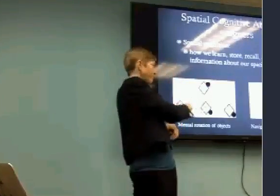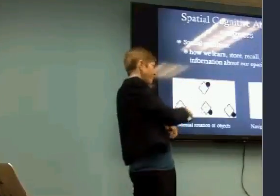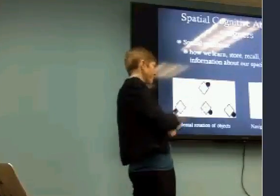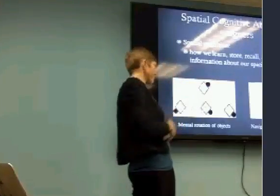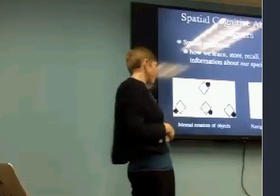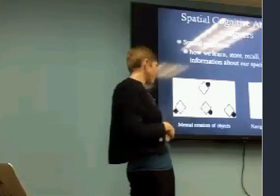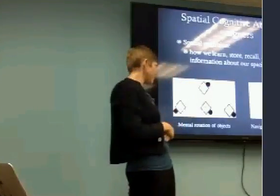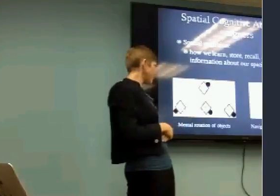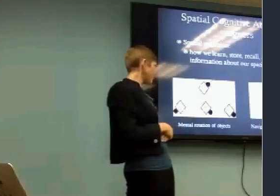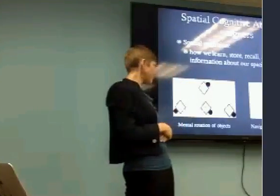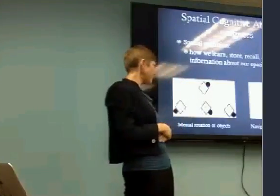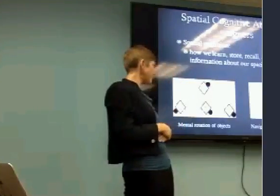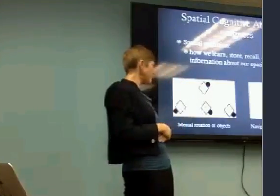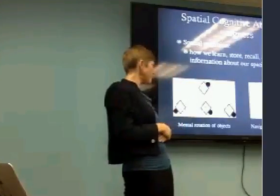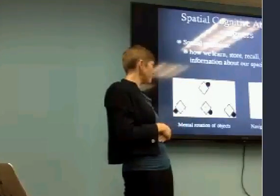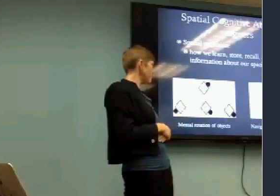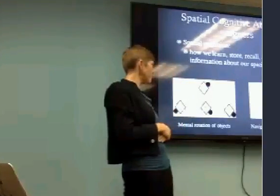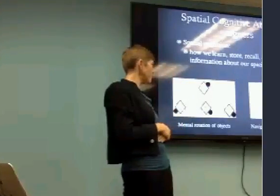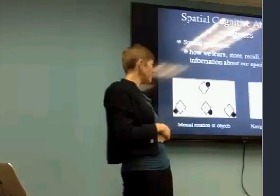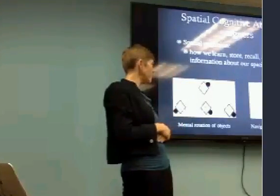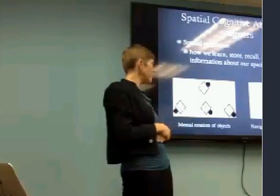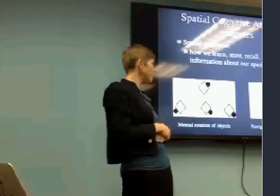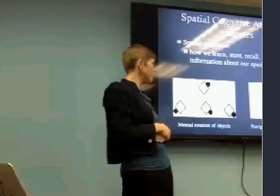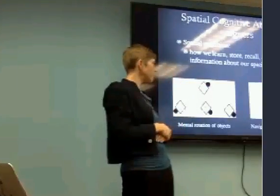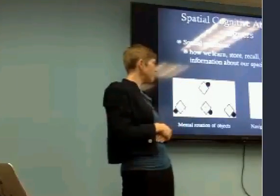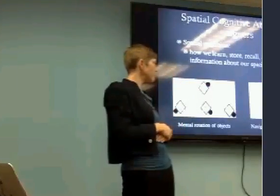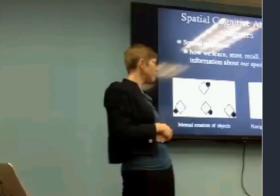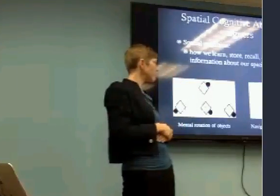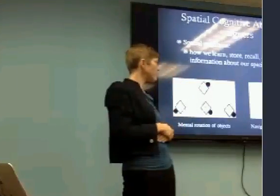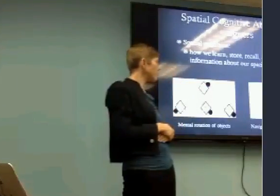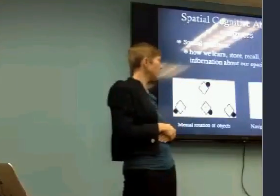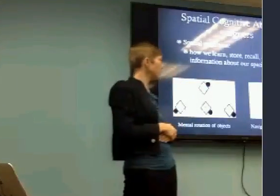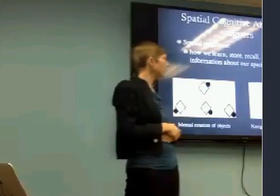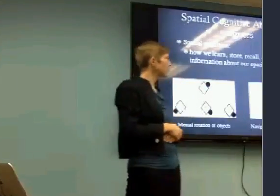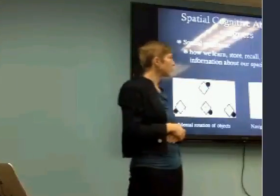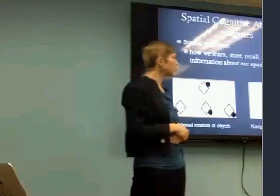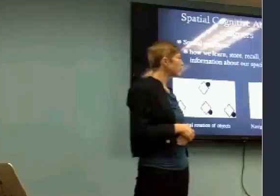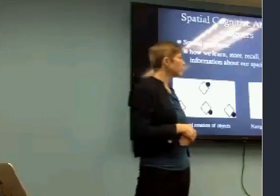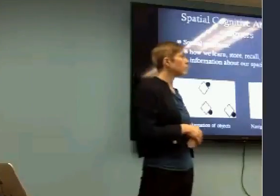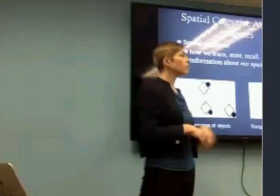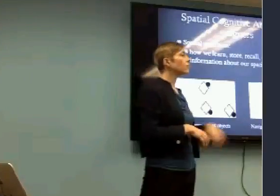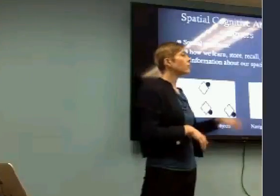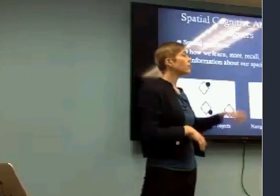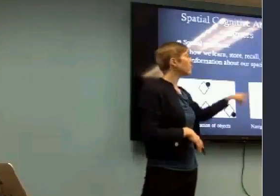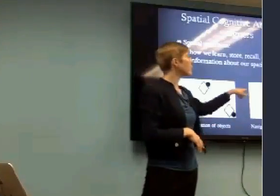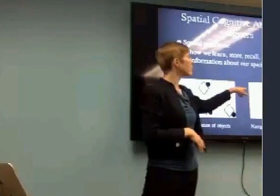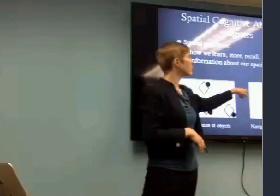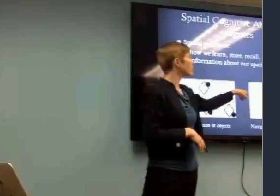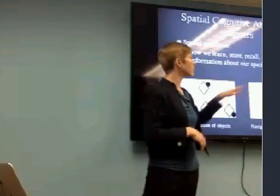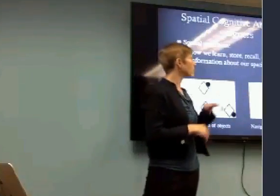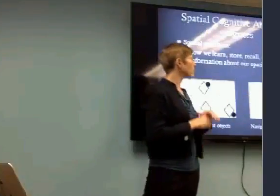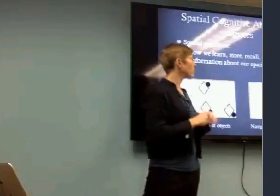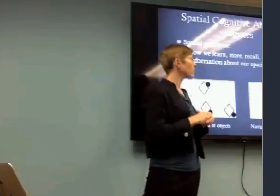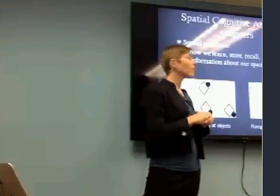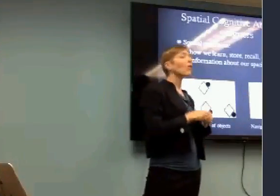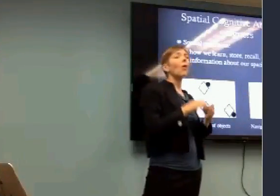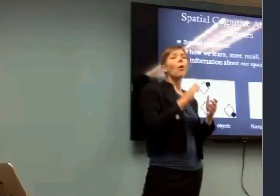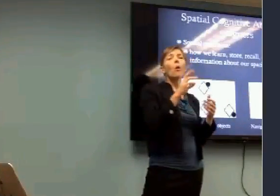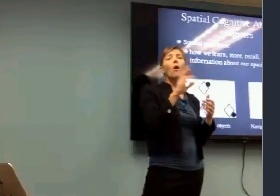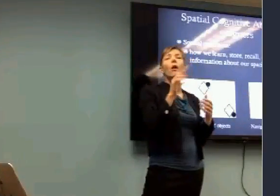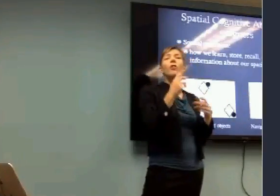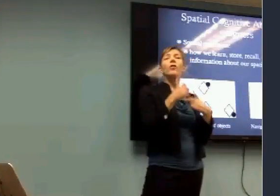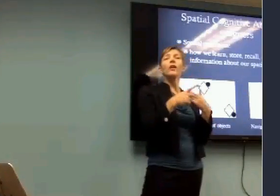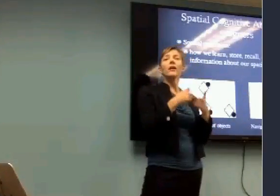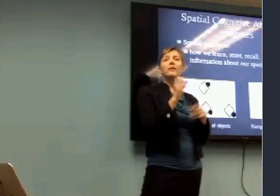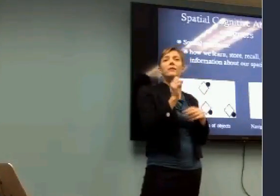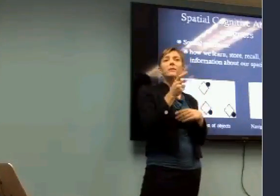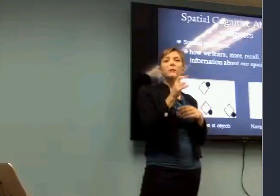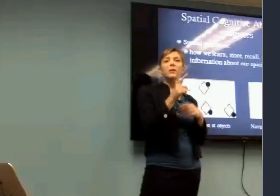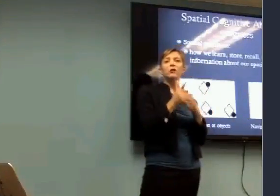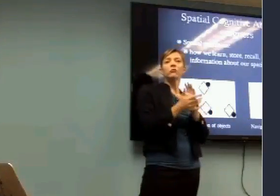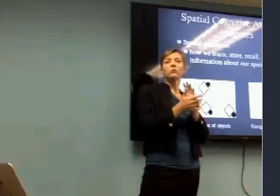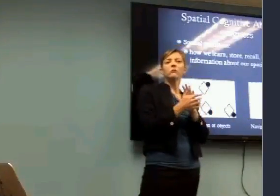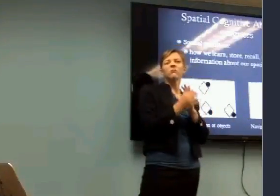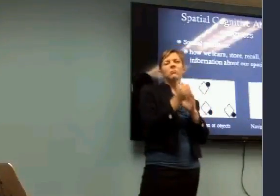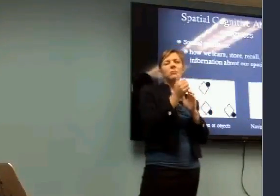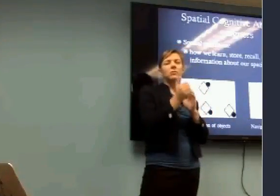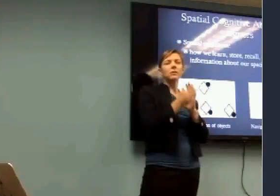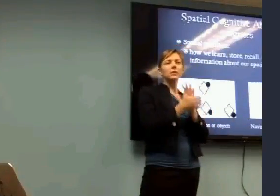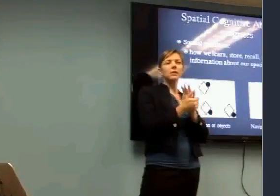of the 3 pictures on the bottom. That would be a task of mental rotation. On the right, we see another